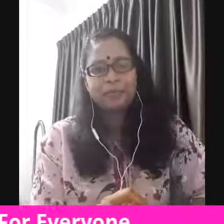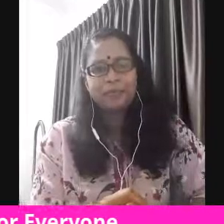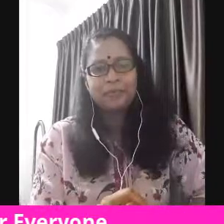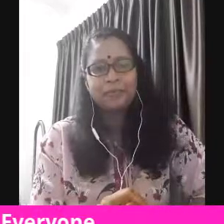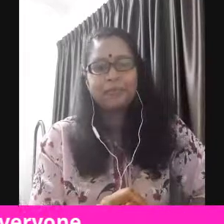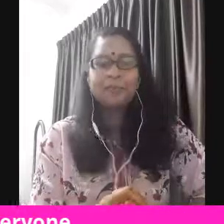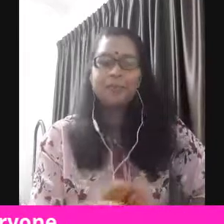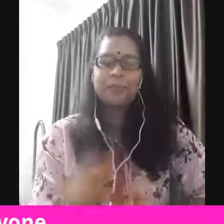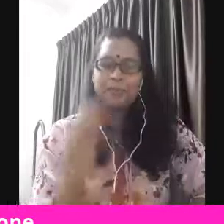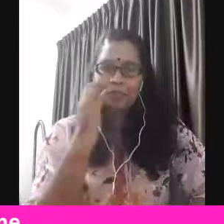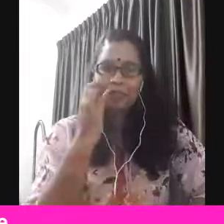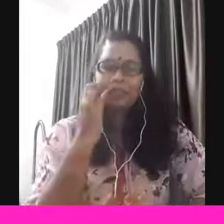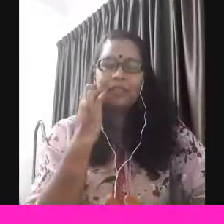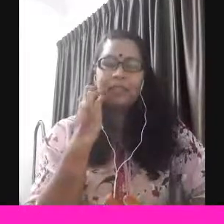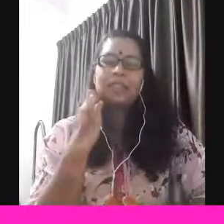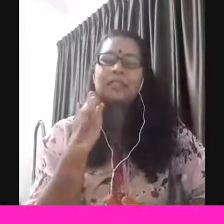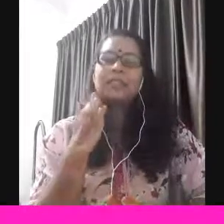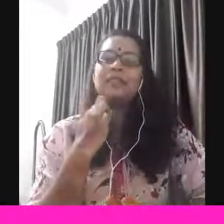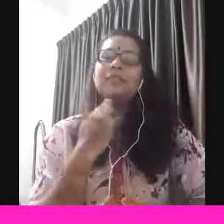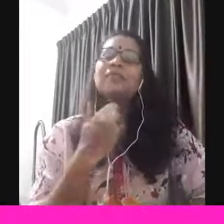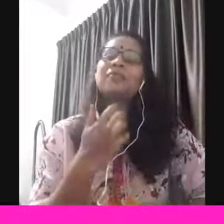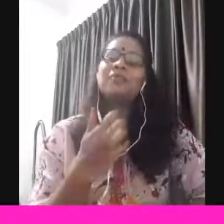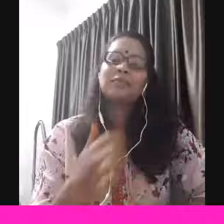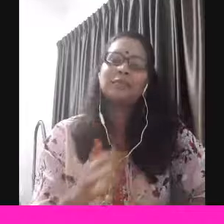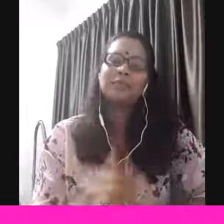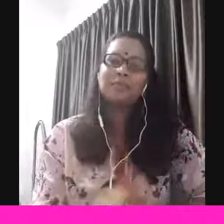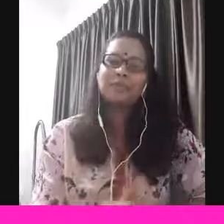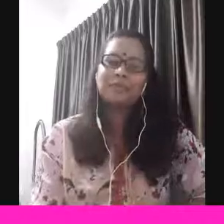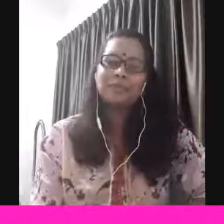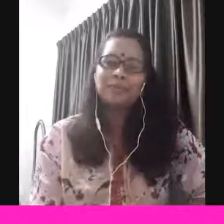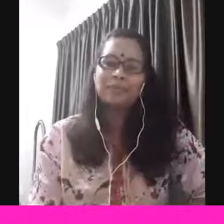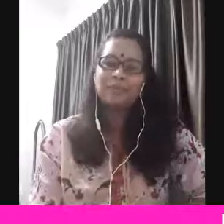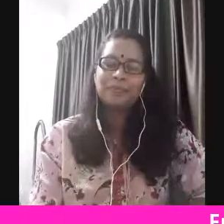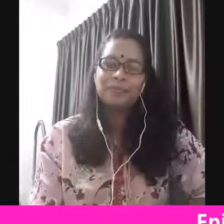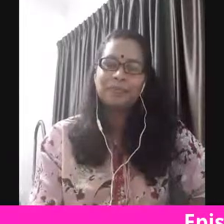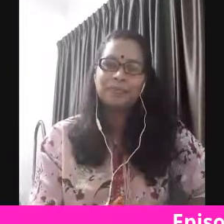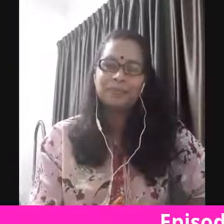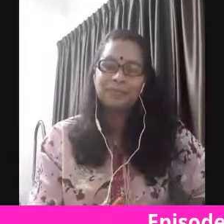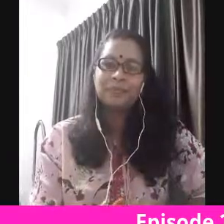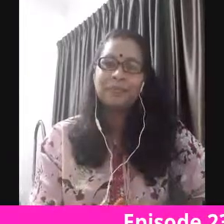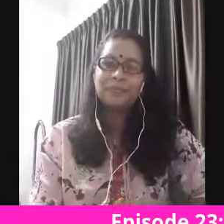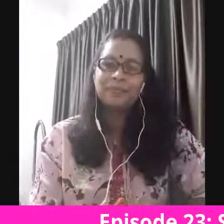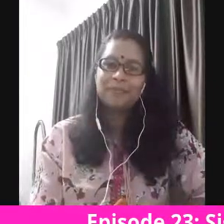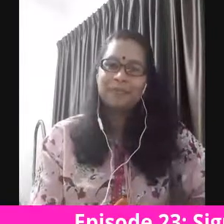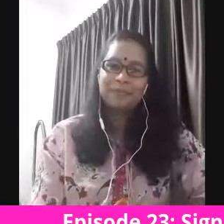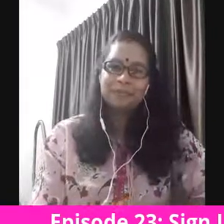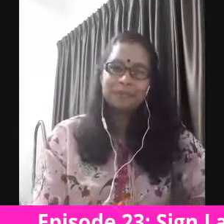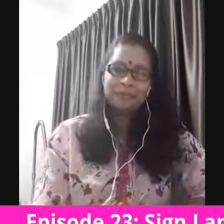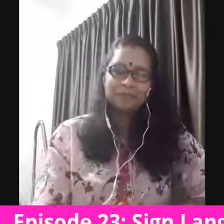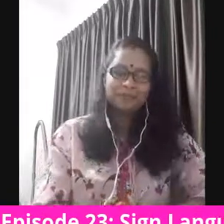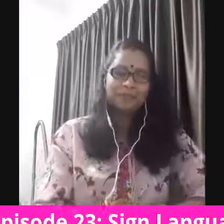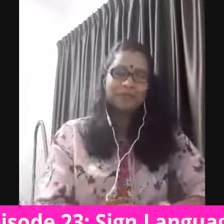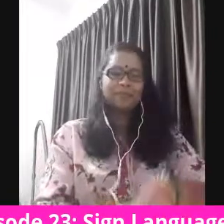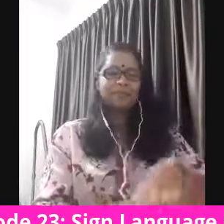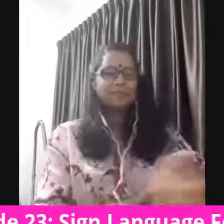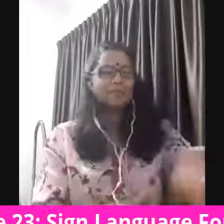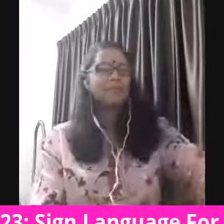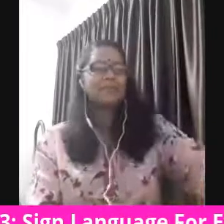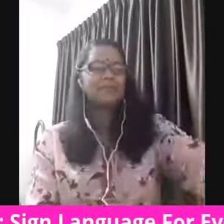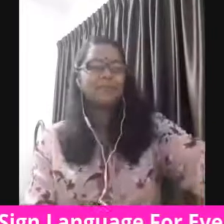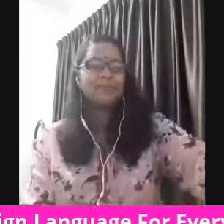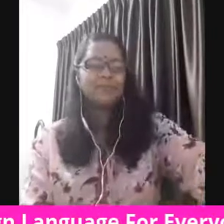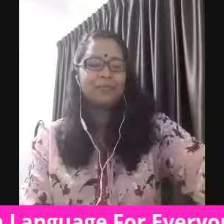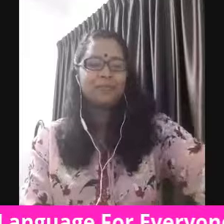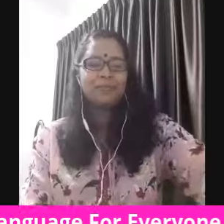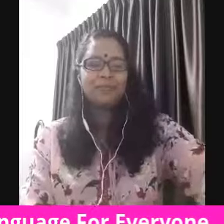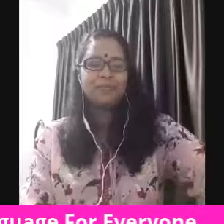something from Cikgu Gauri Priya. So we're going to have that session first before we move to the last two questions. So maybe you can